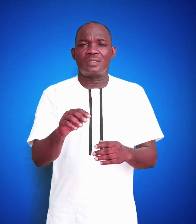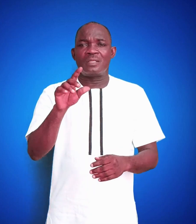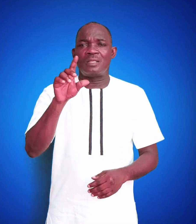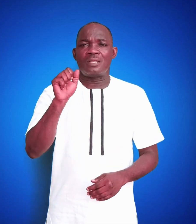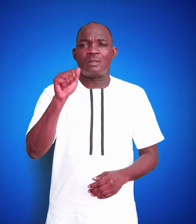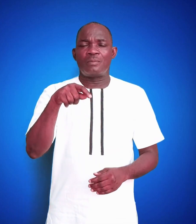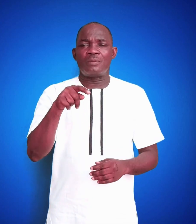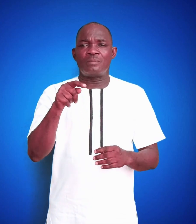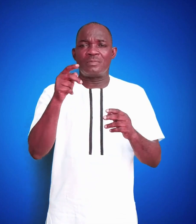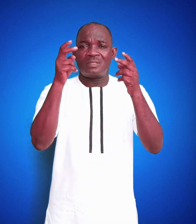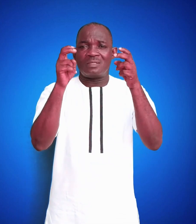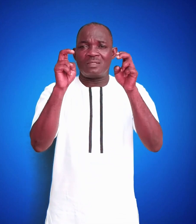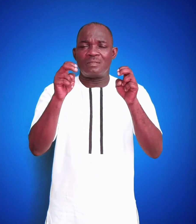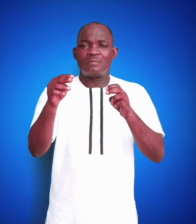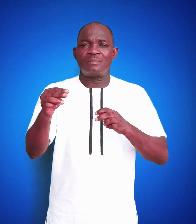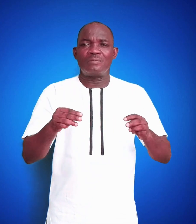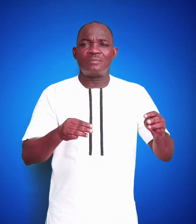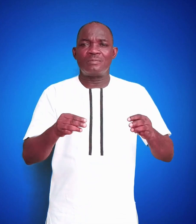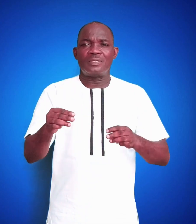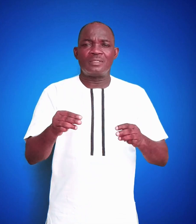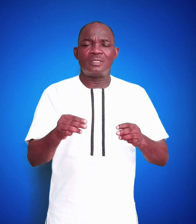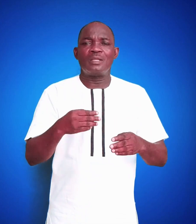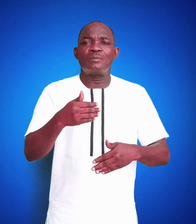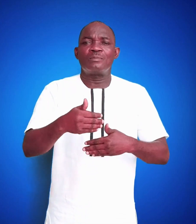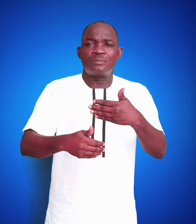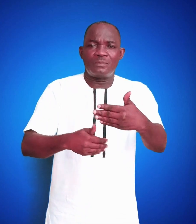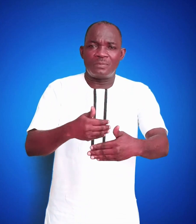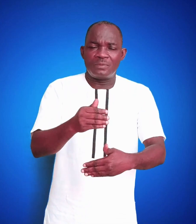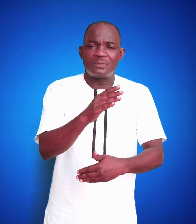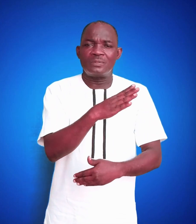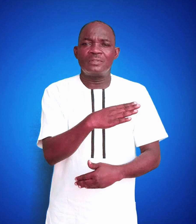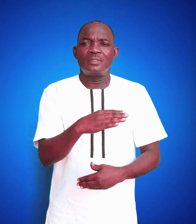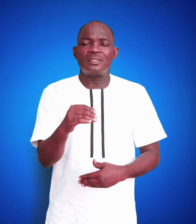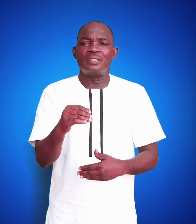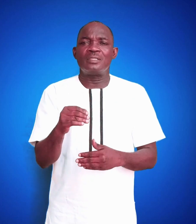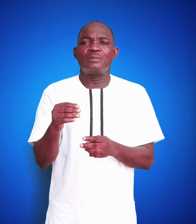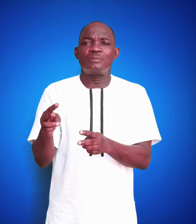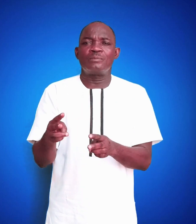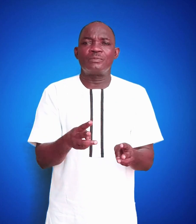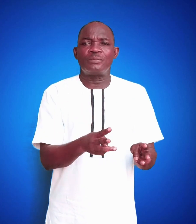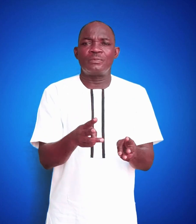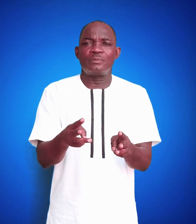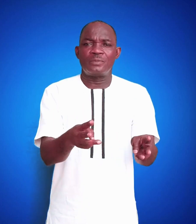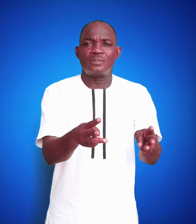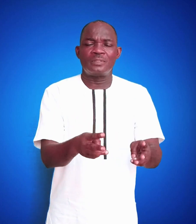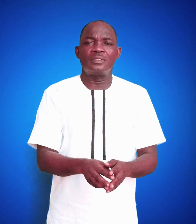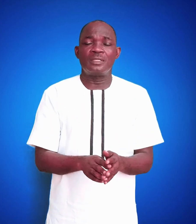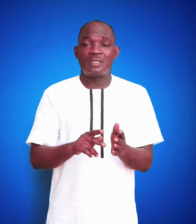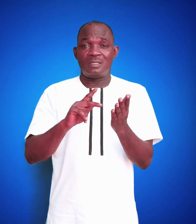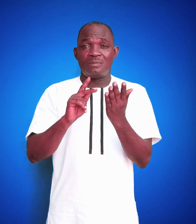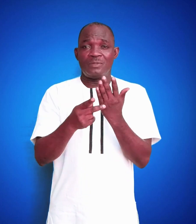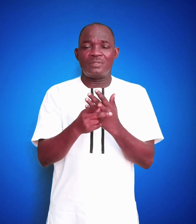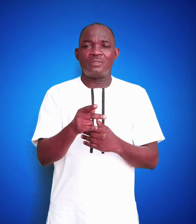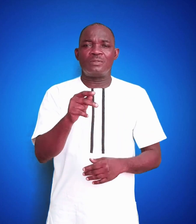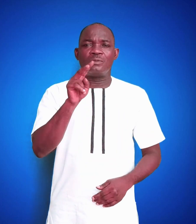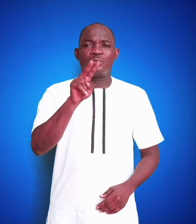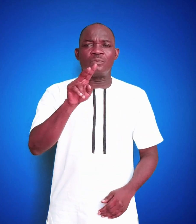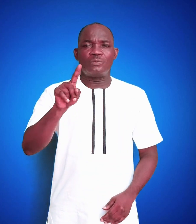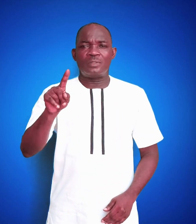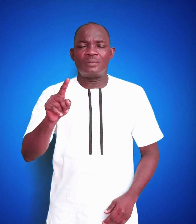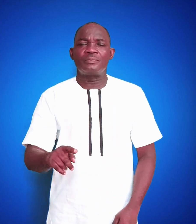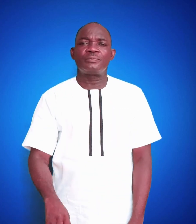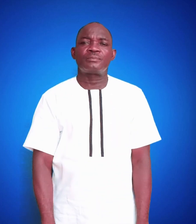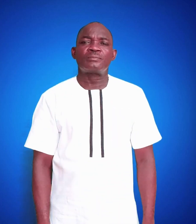LEAP case management processes and procedures. Page 21.